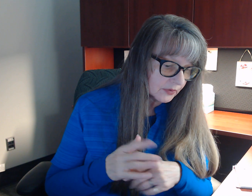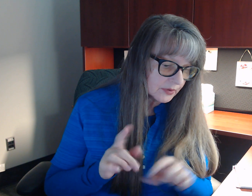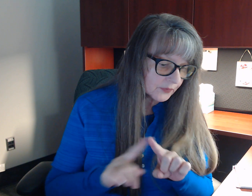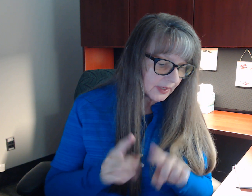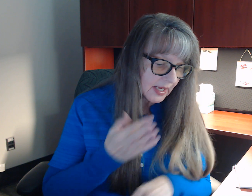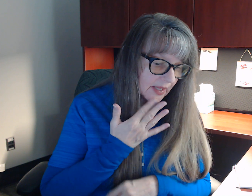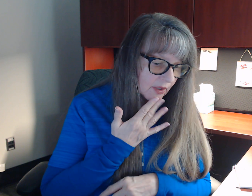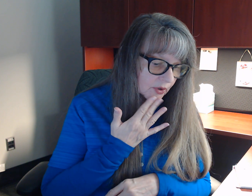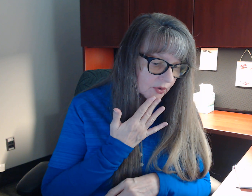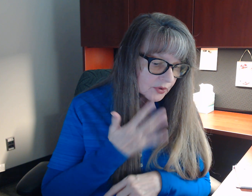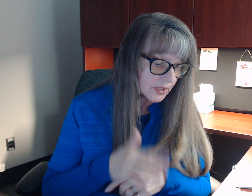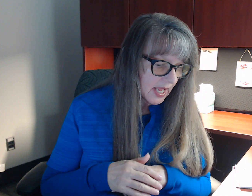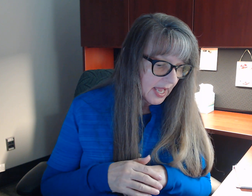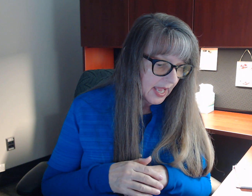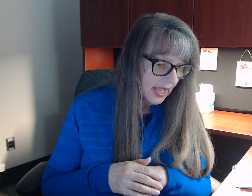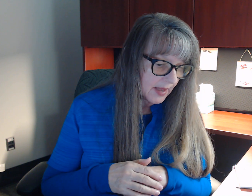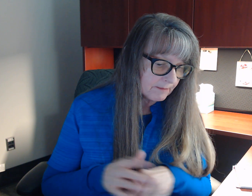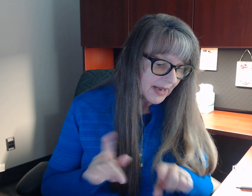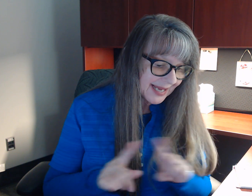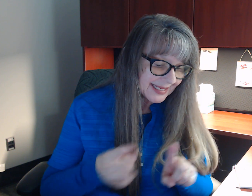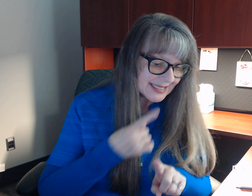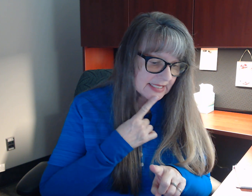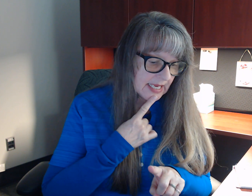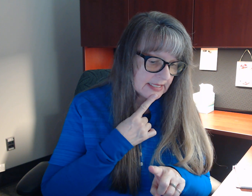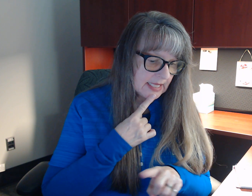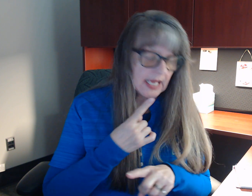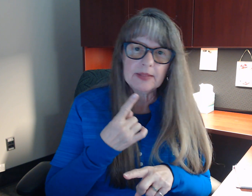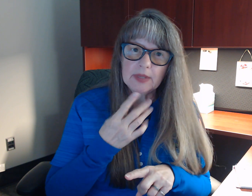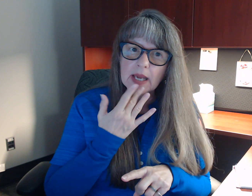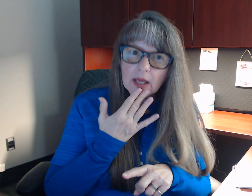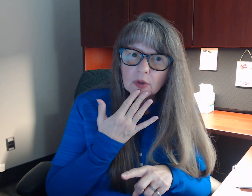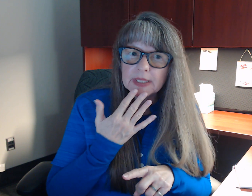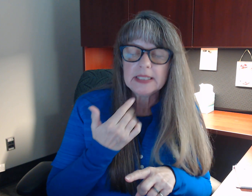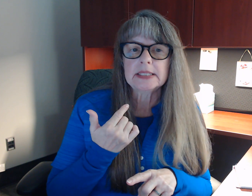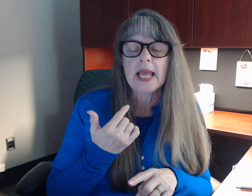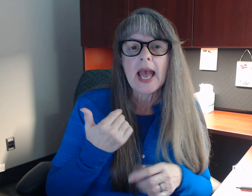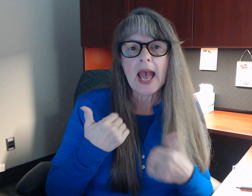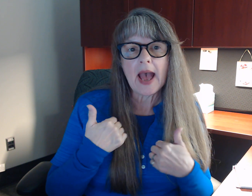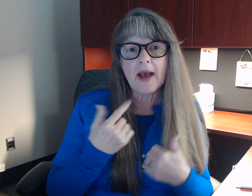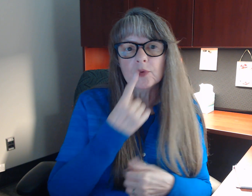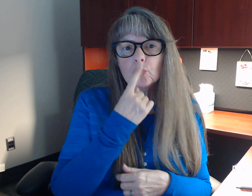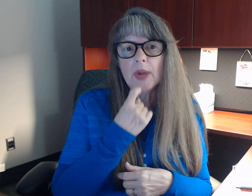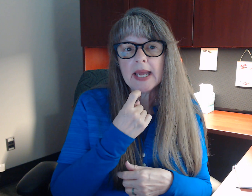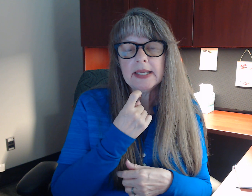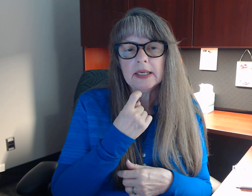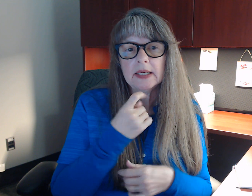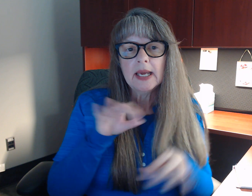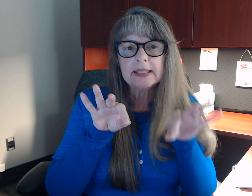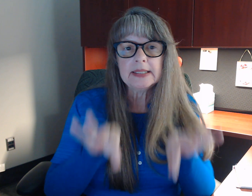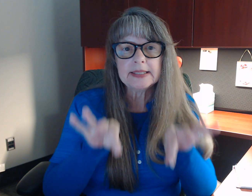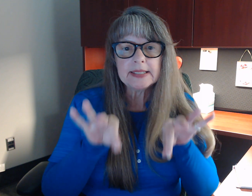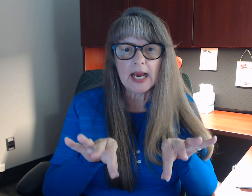different colors. But it says that the colorings have red